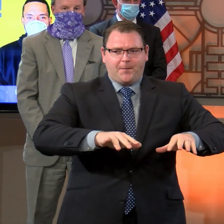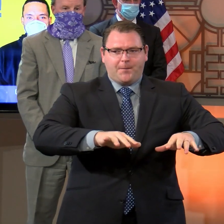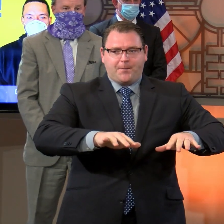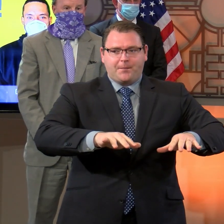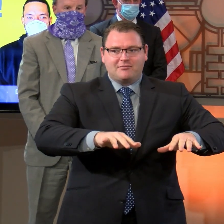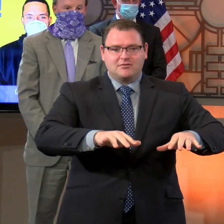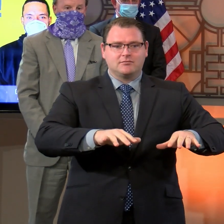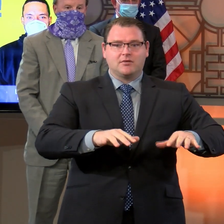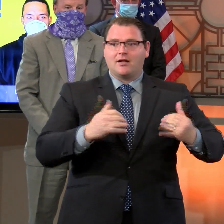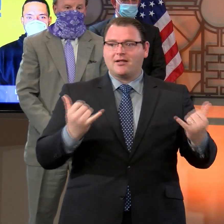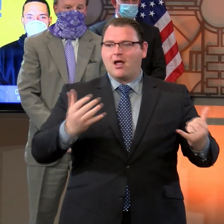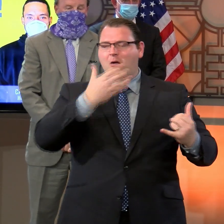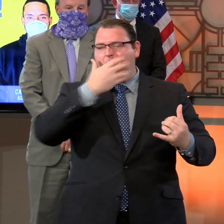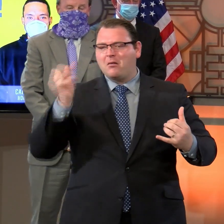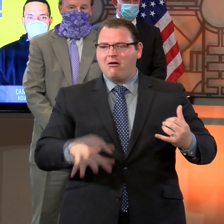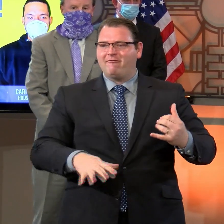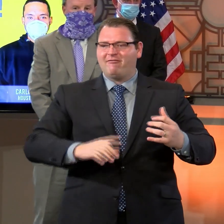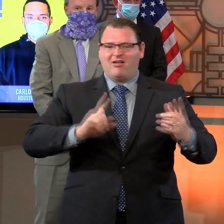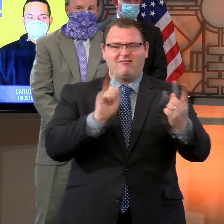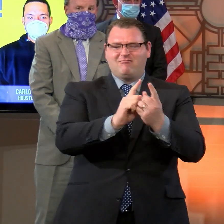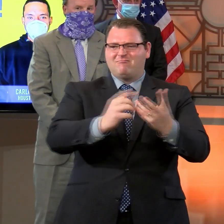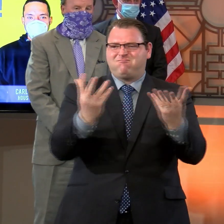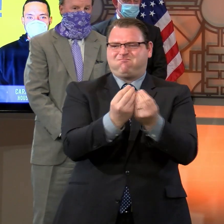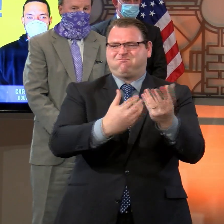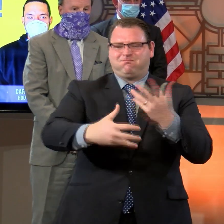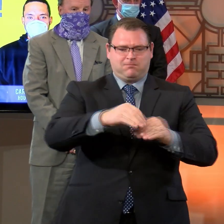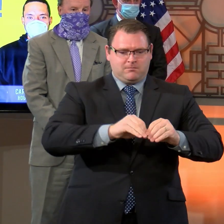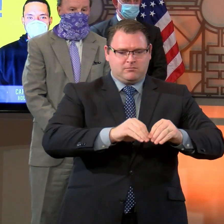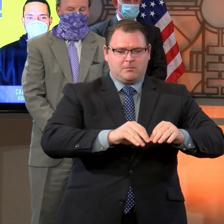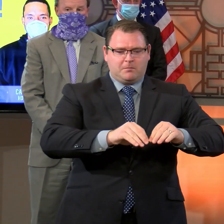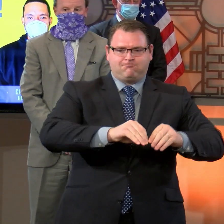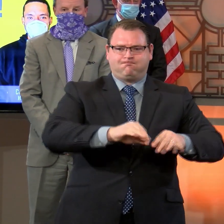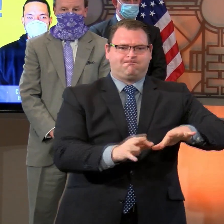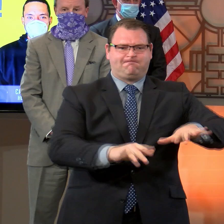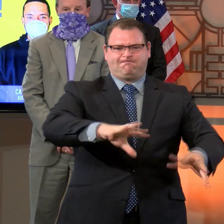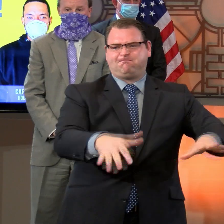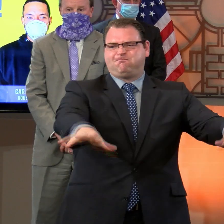it's going to really resurface. Our